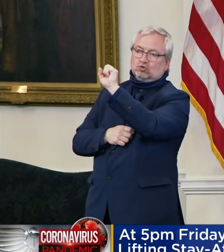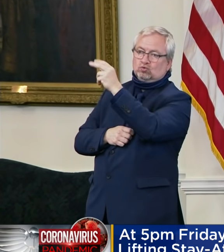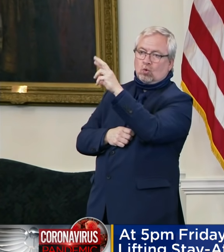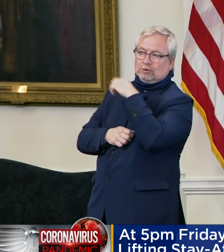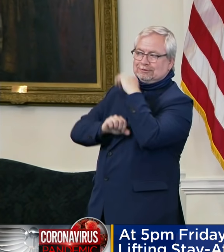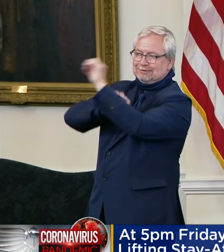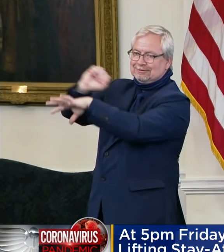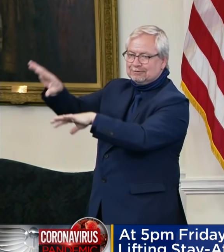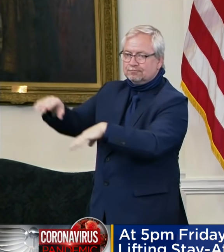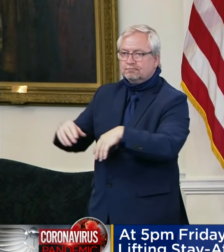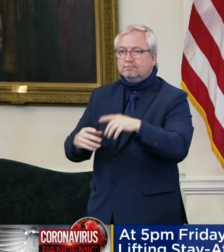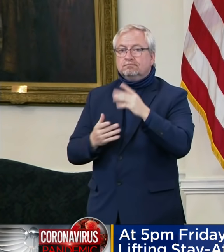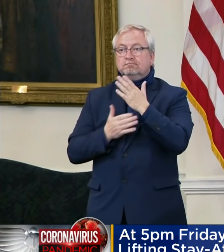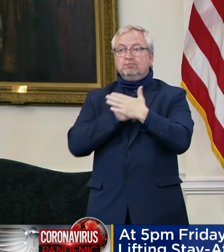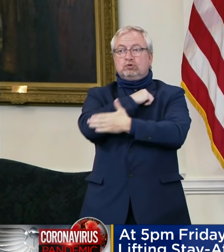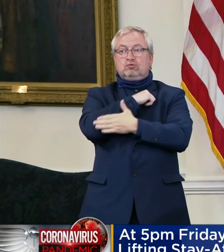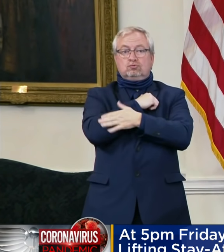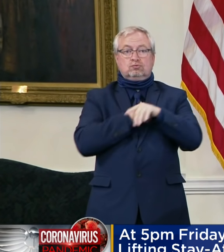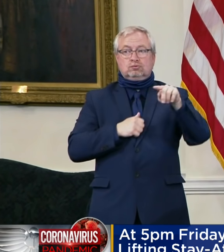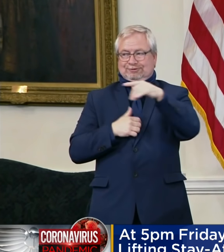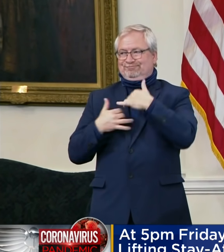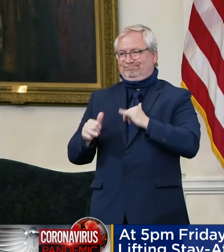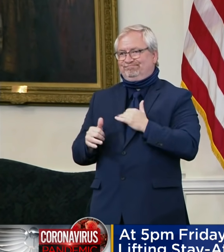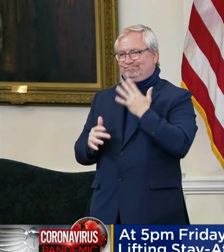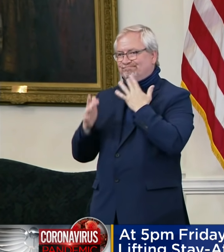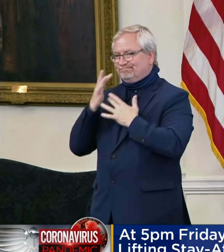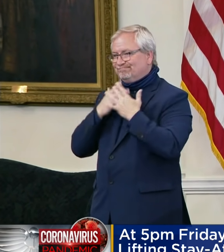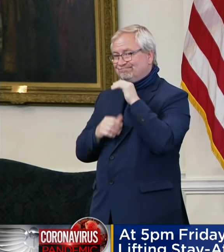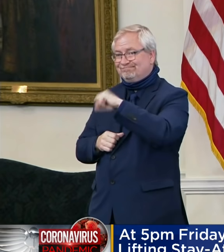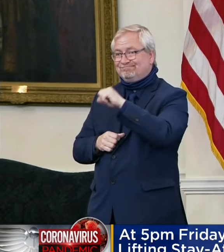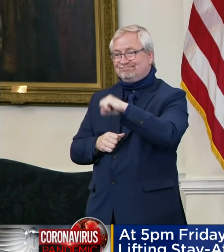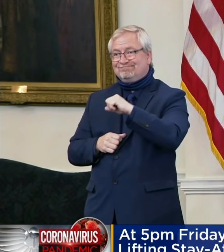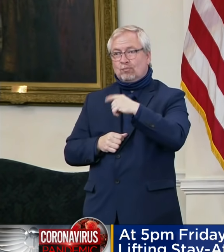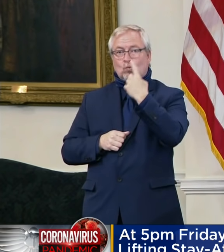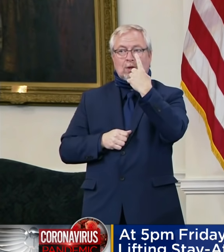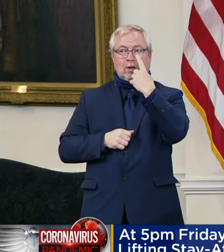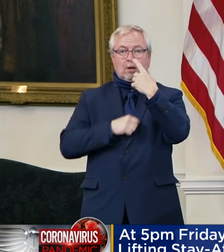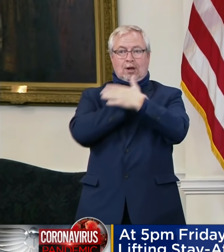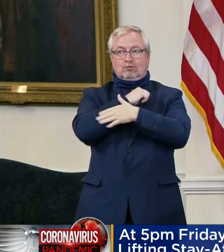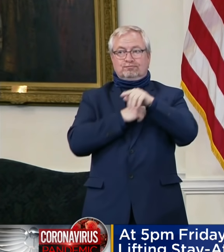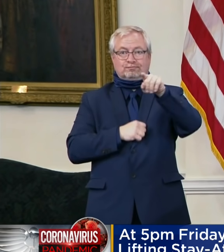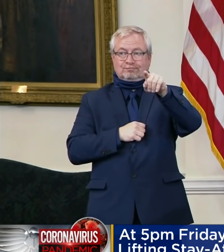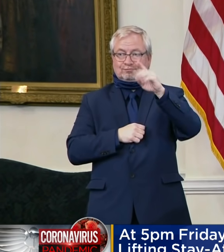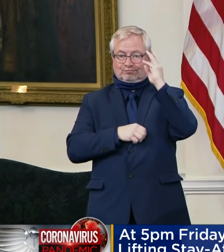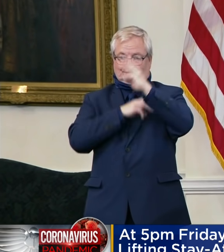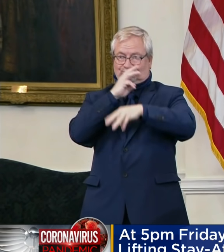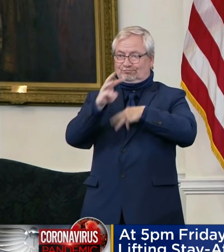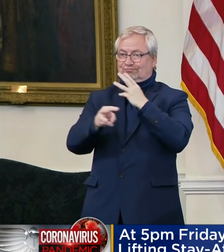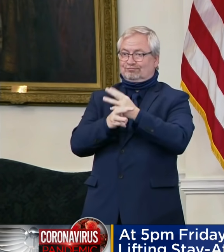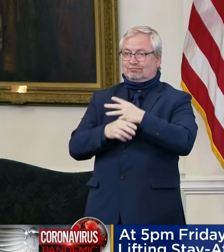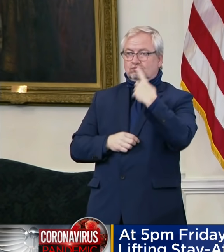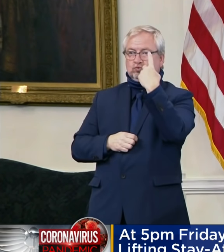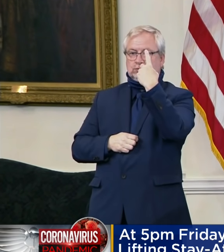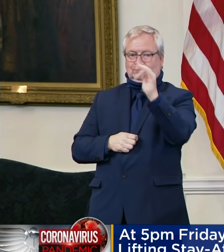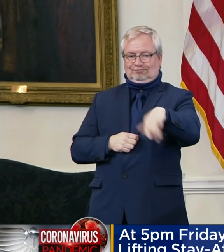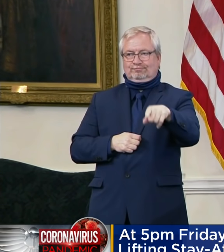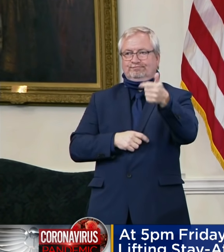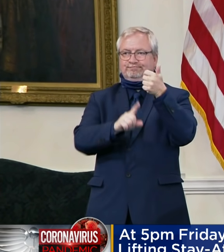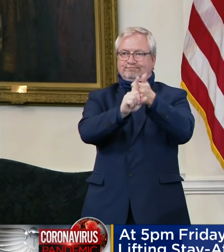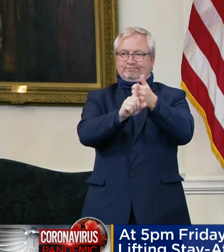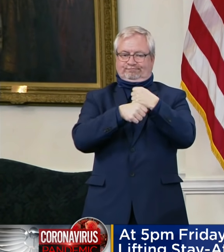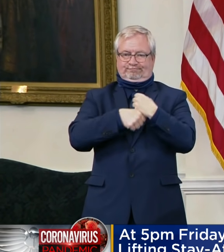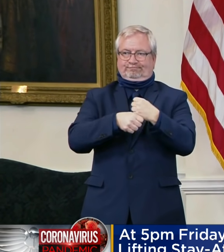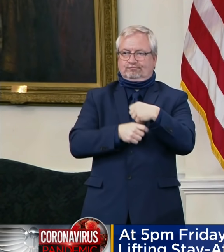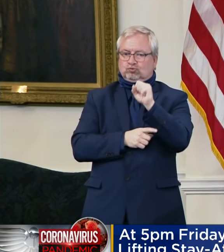was no swabs really in America. There was one place in the world that made them. It was in Italy. The president used the Defense Production Act to